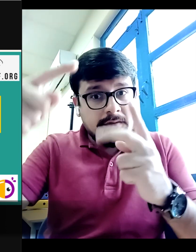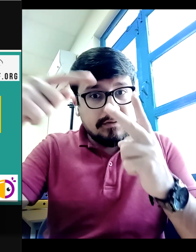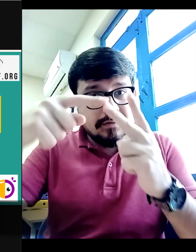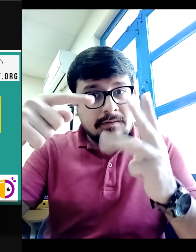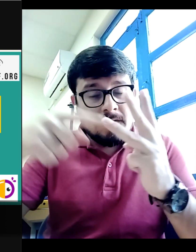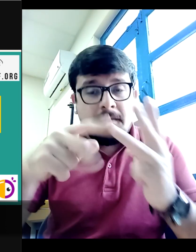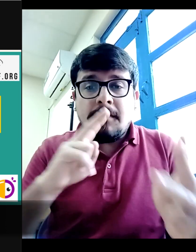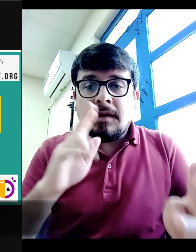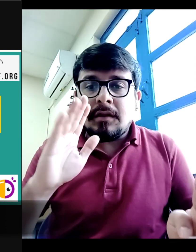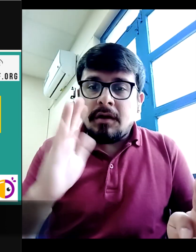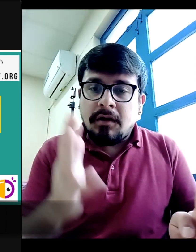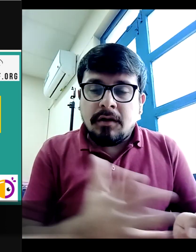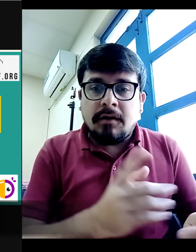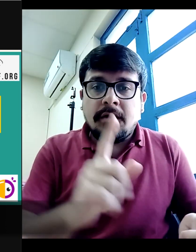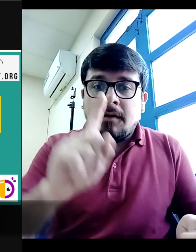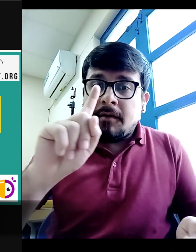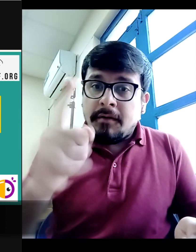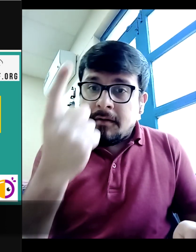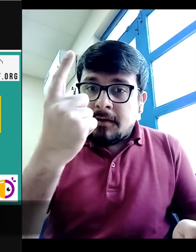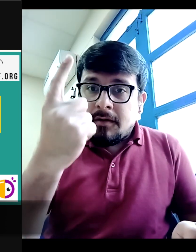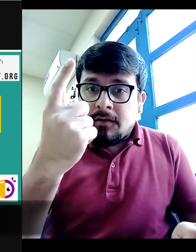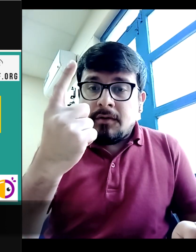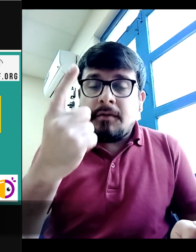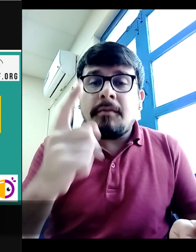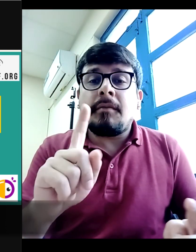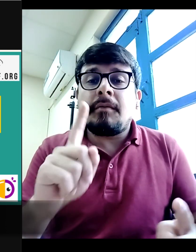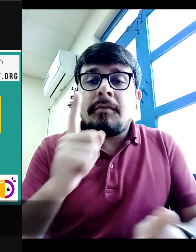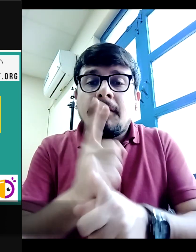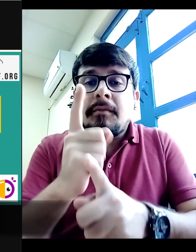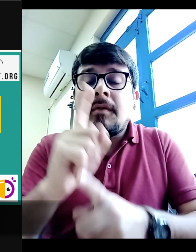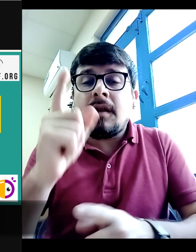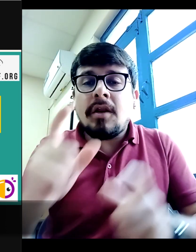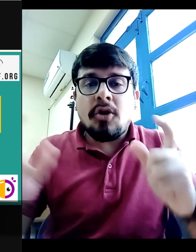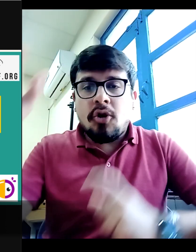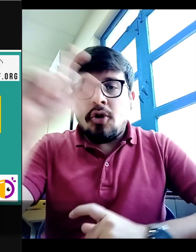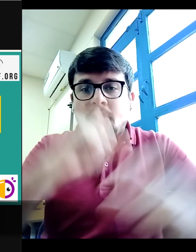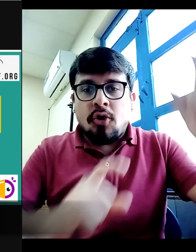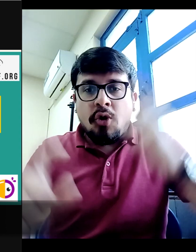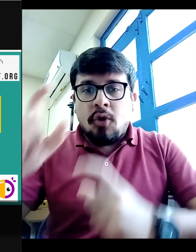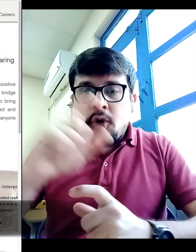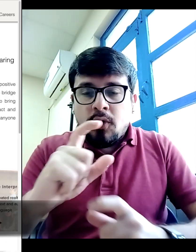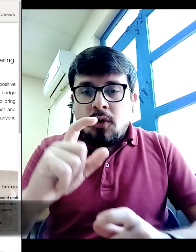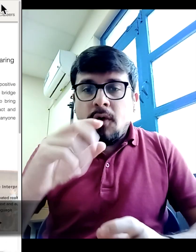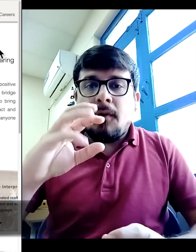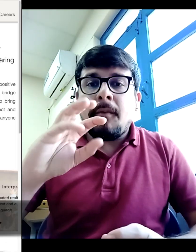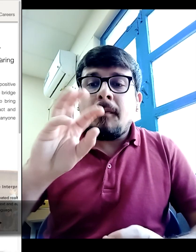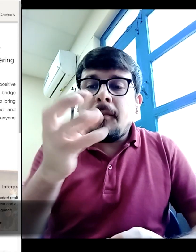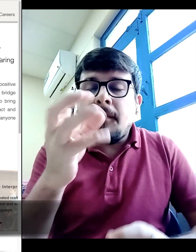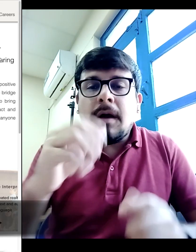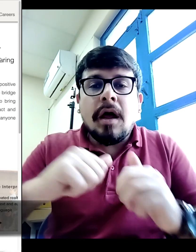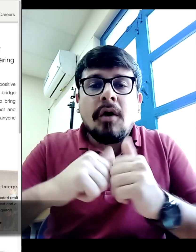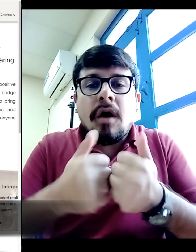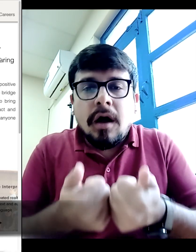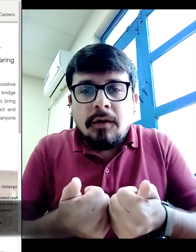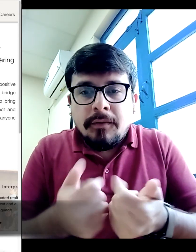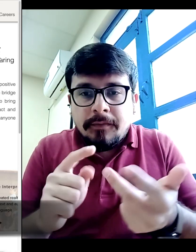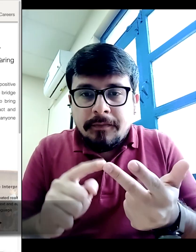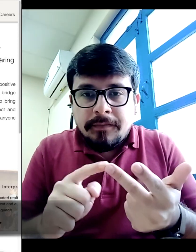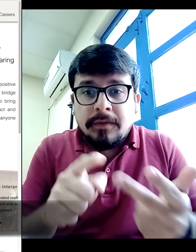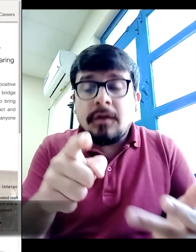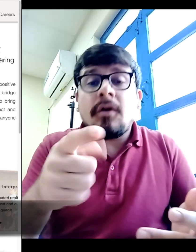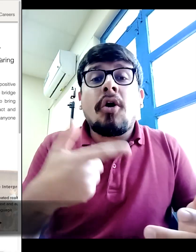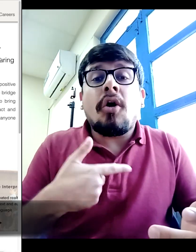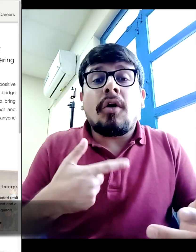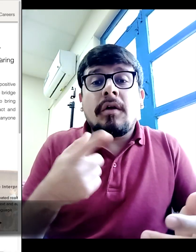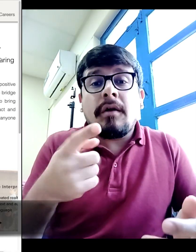website. For example, you can build a website like this. You